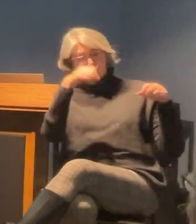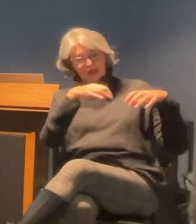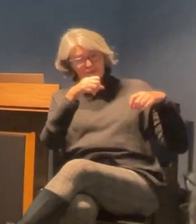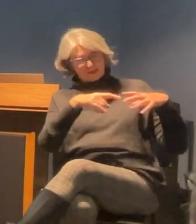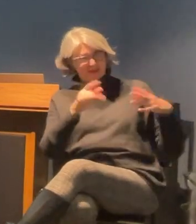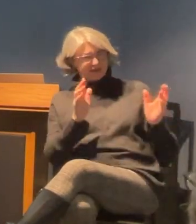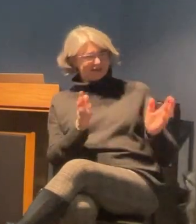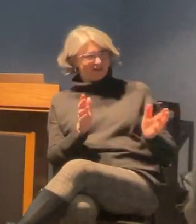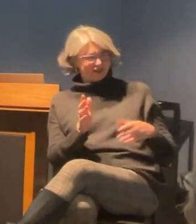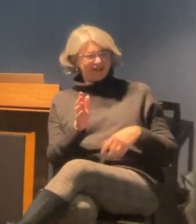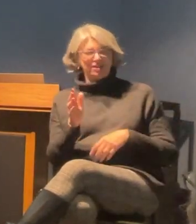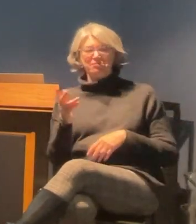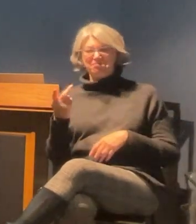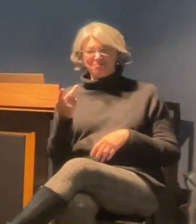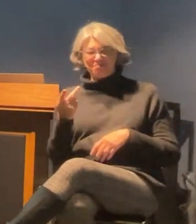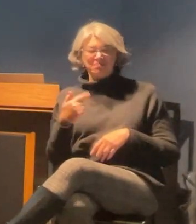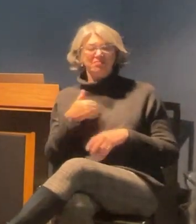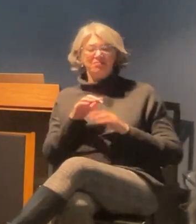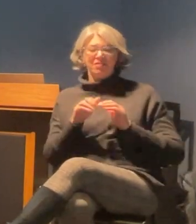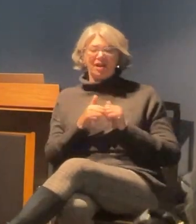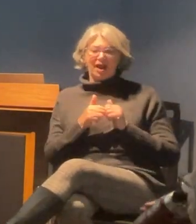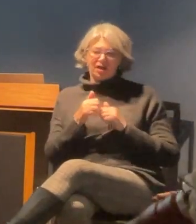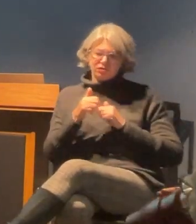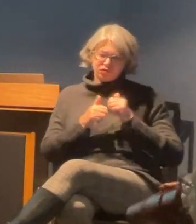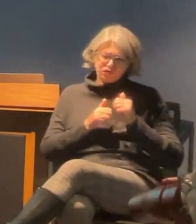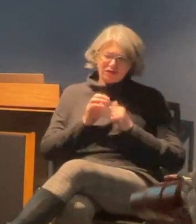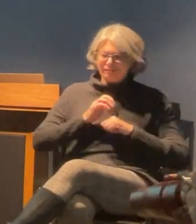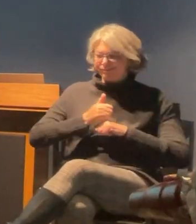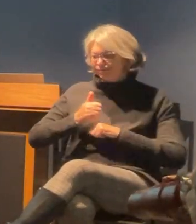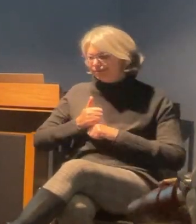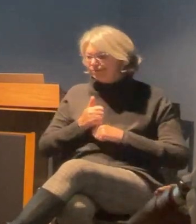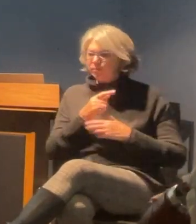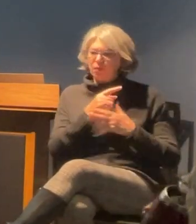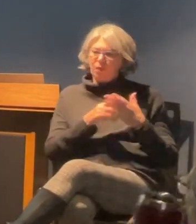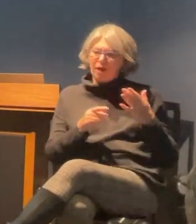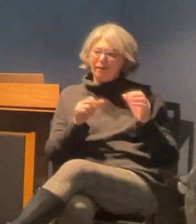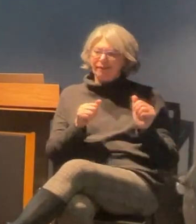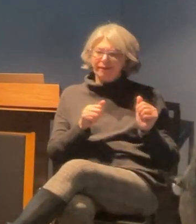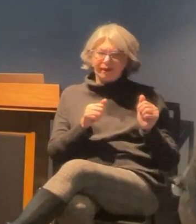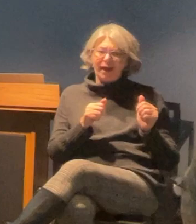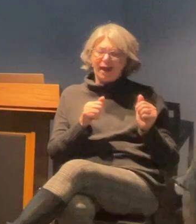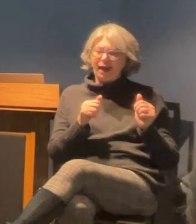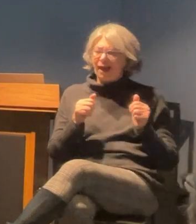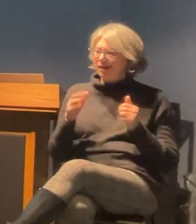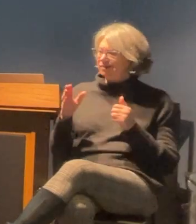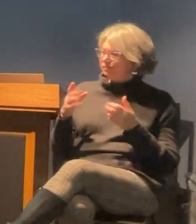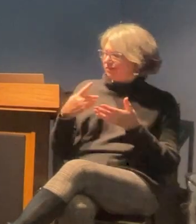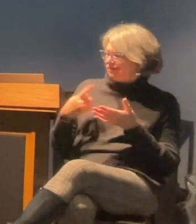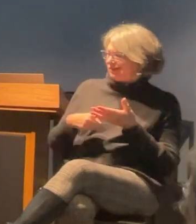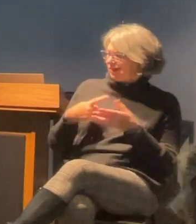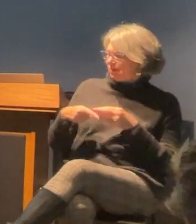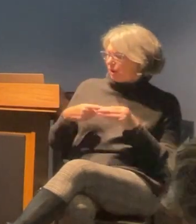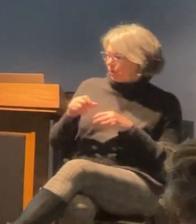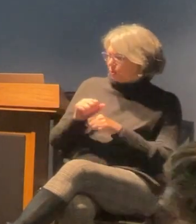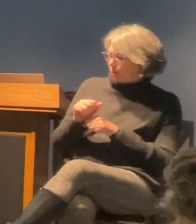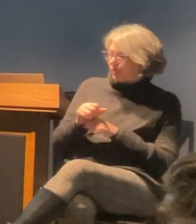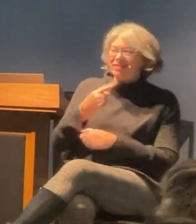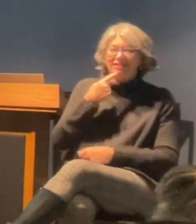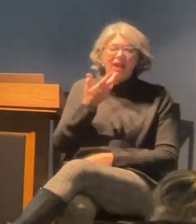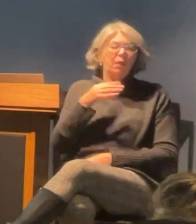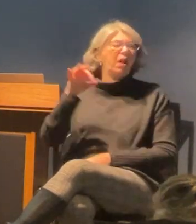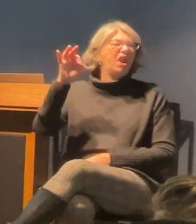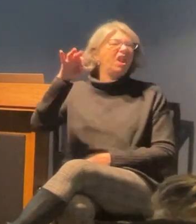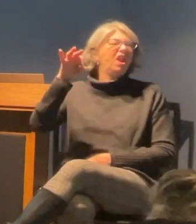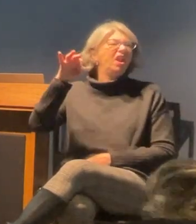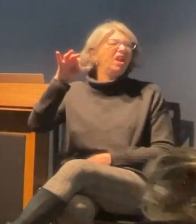this conversation and how to structure it and what kind of things we can draw from your work, you said to me that you don't want to preach